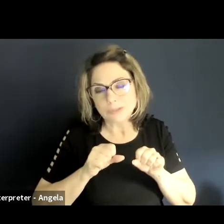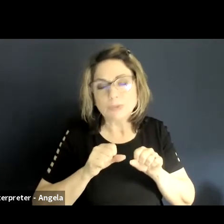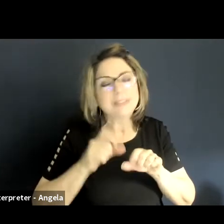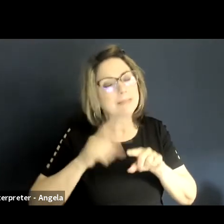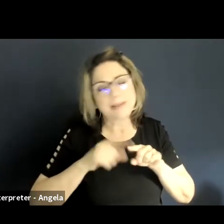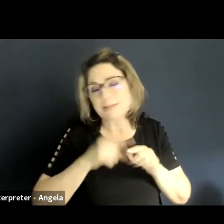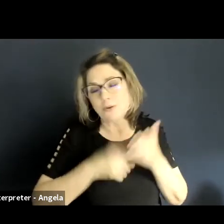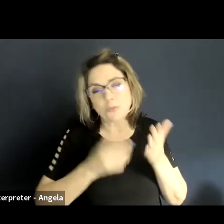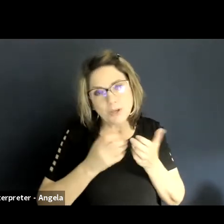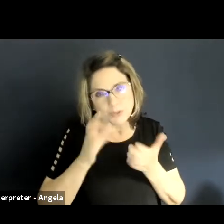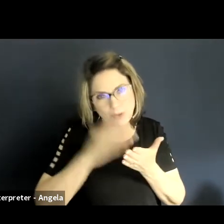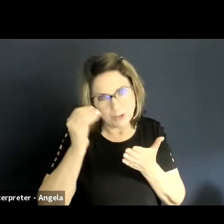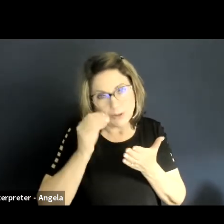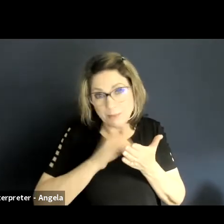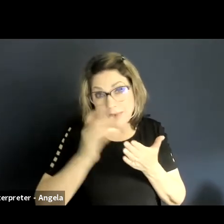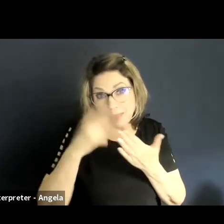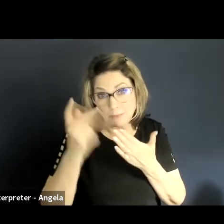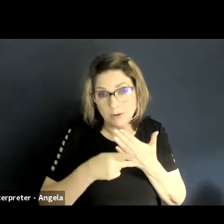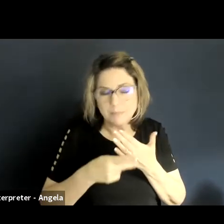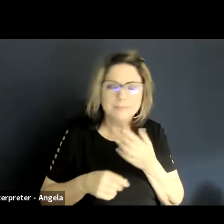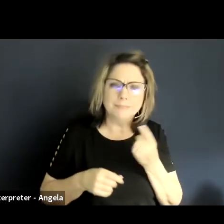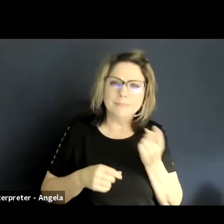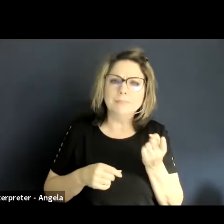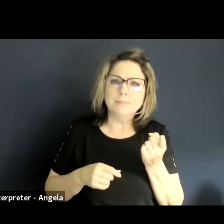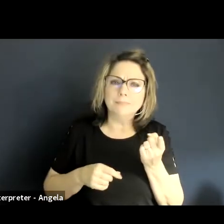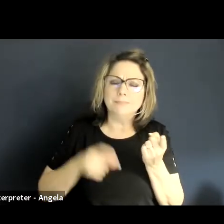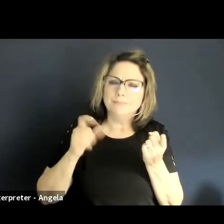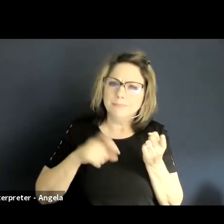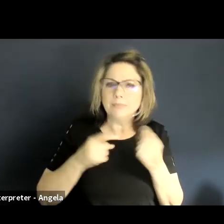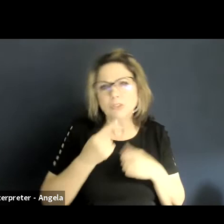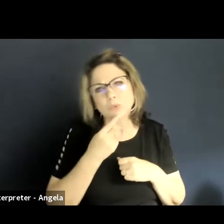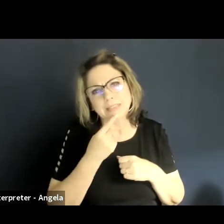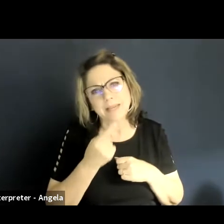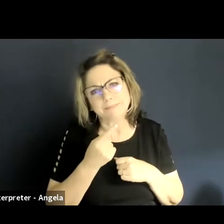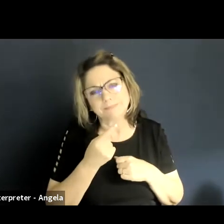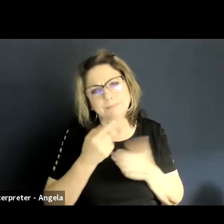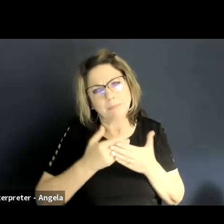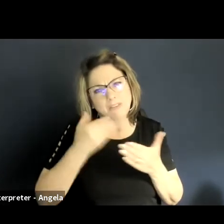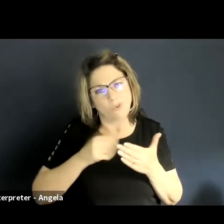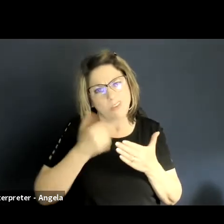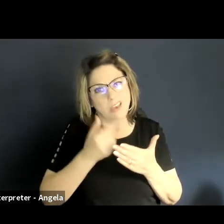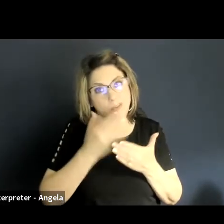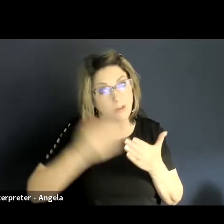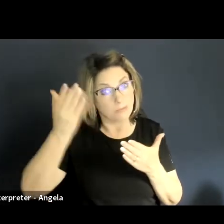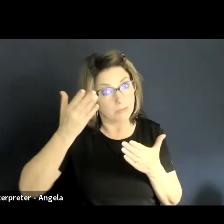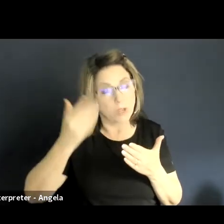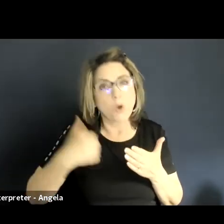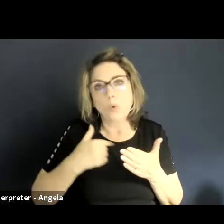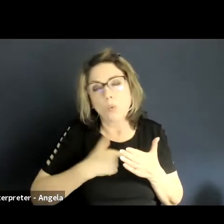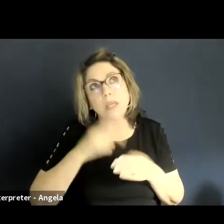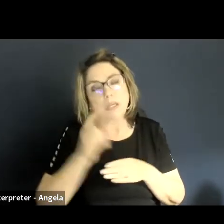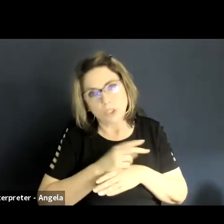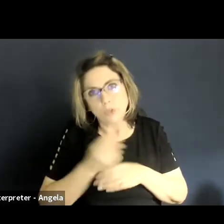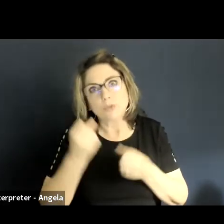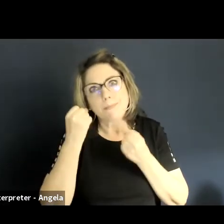program. So now this is where we have to preface the rest of this presentation. The fact is that we could spend days in